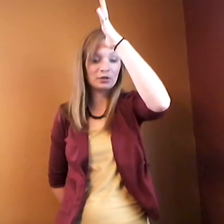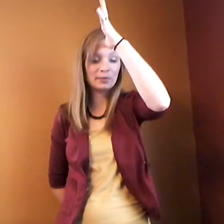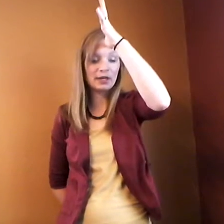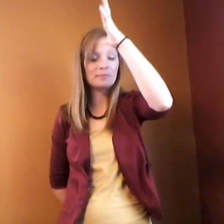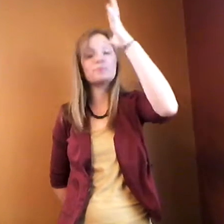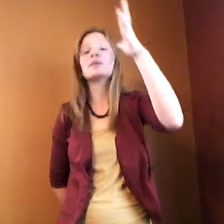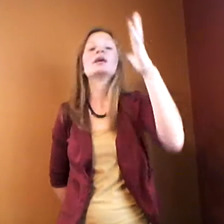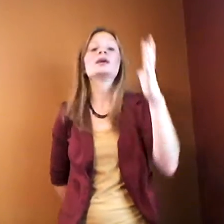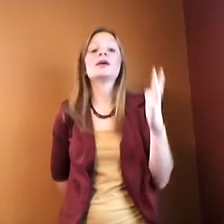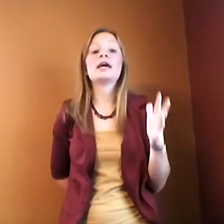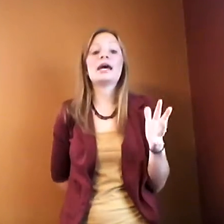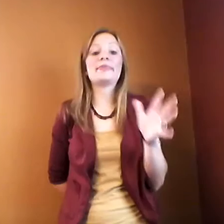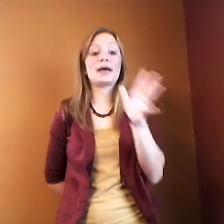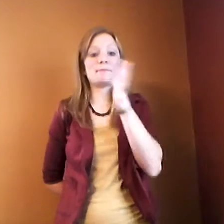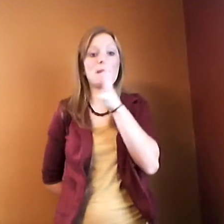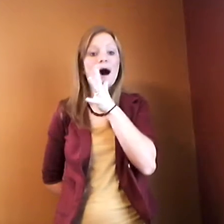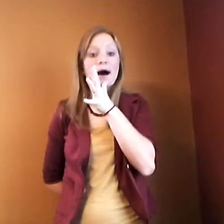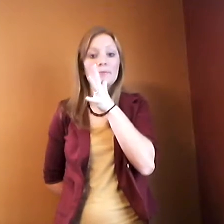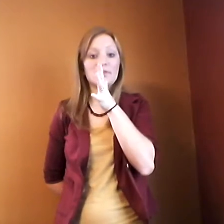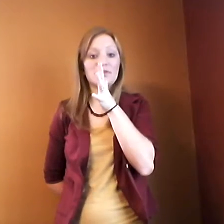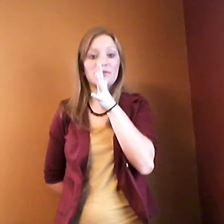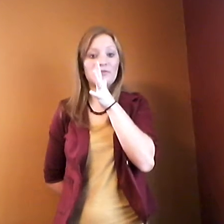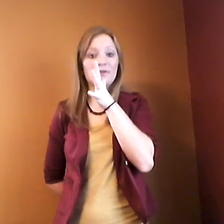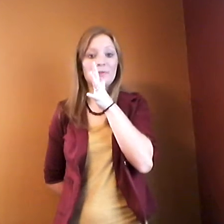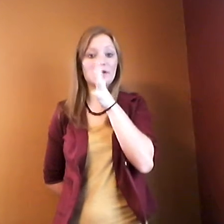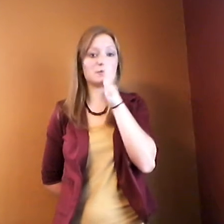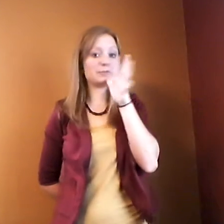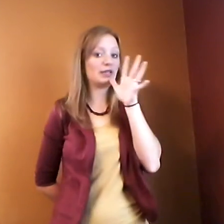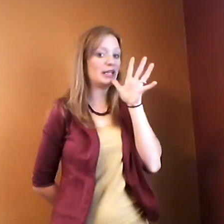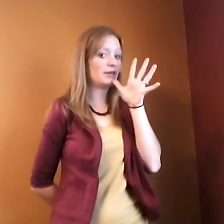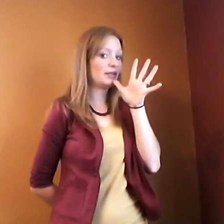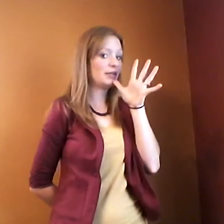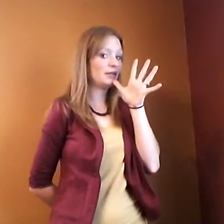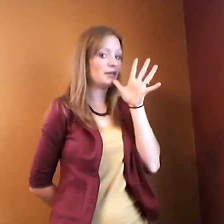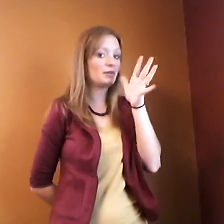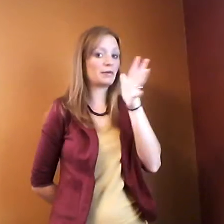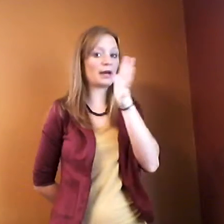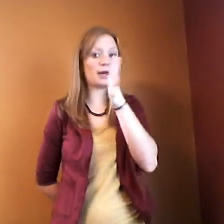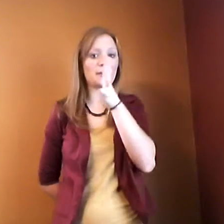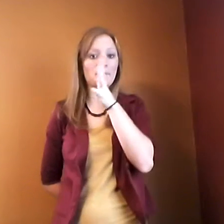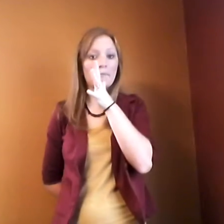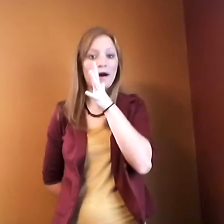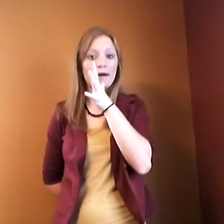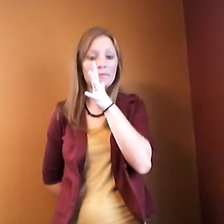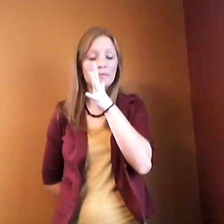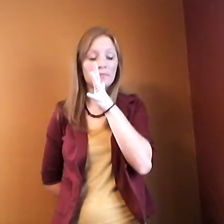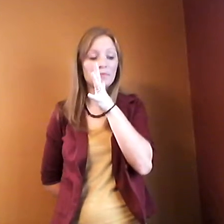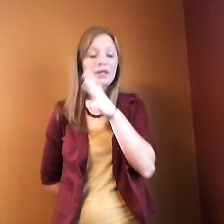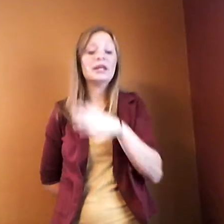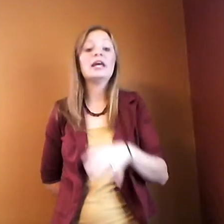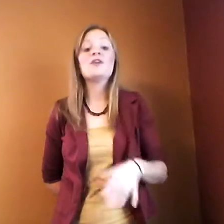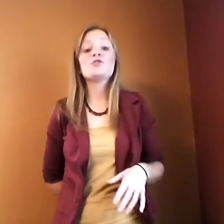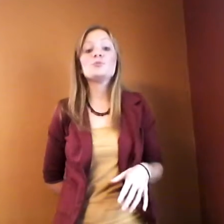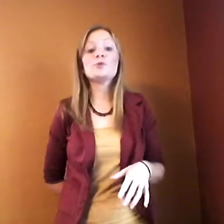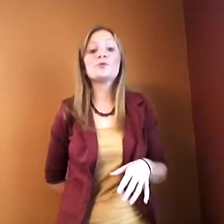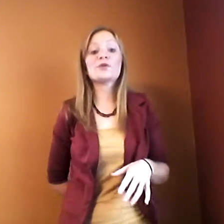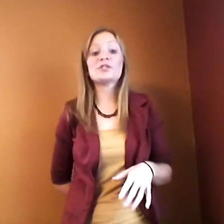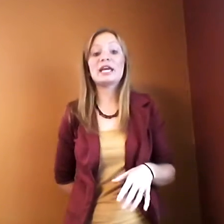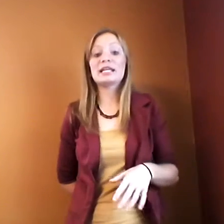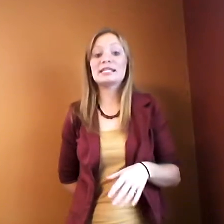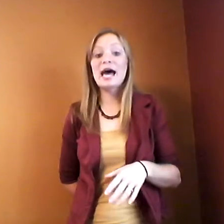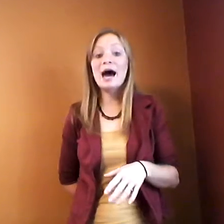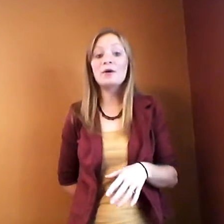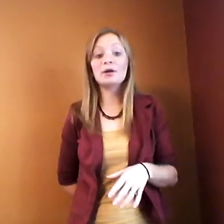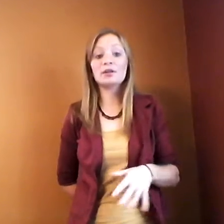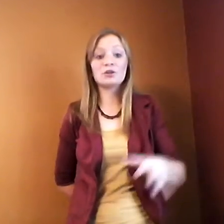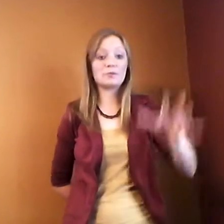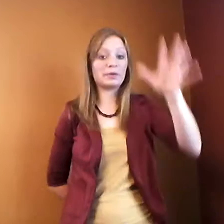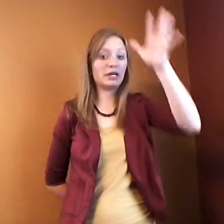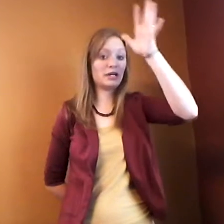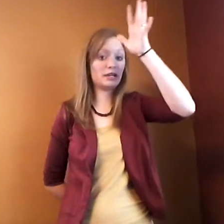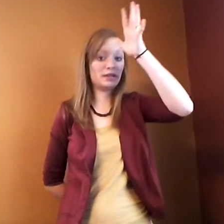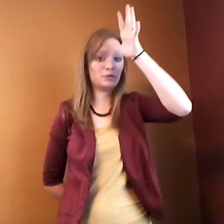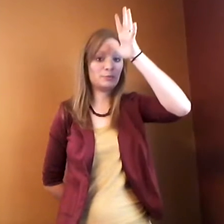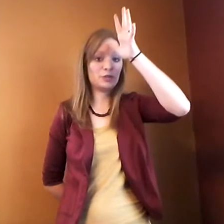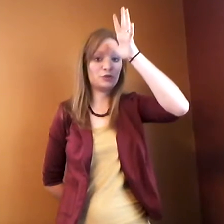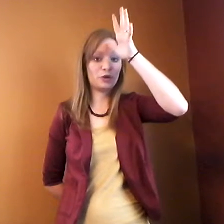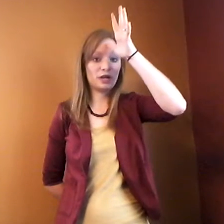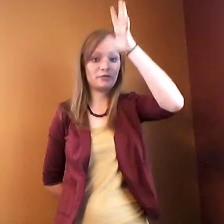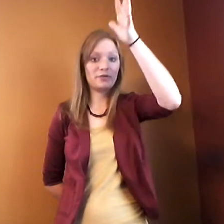bit. And then mom, the female, would be down here, okay? Mom. If you move those hands out a little bit, it would be